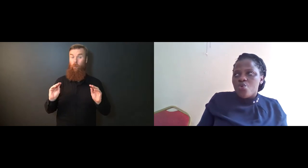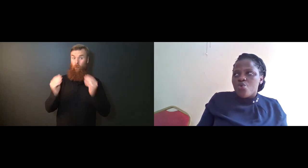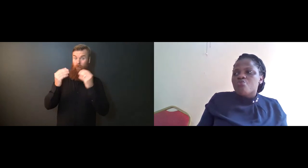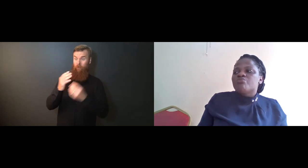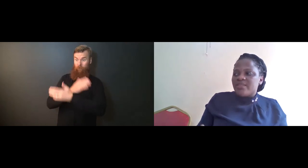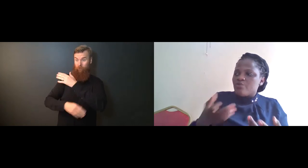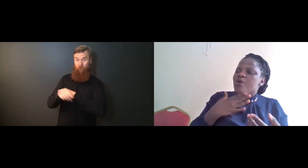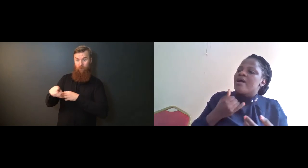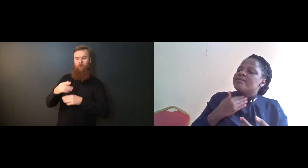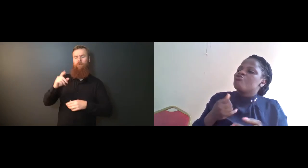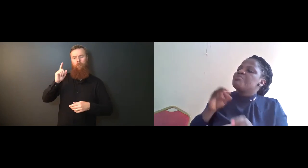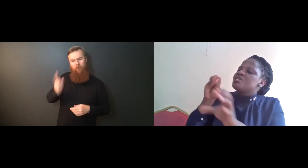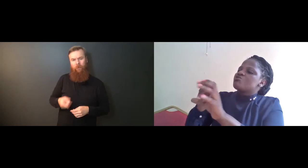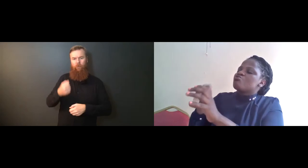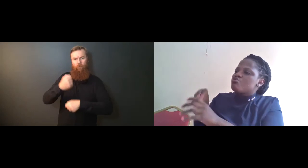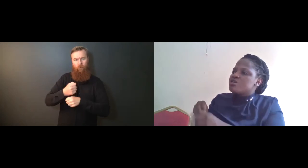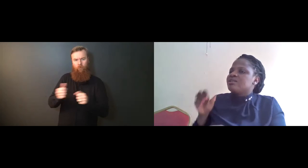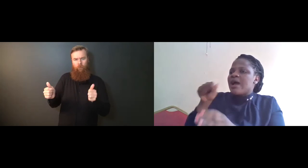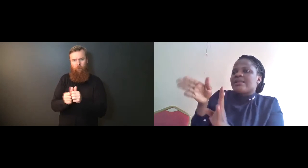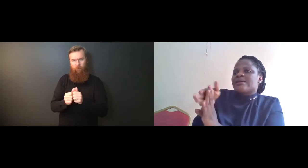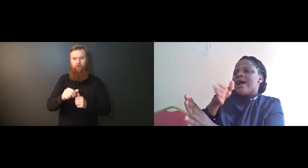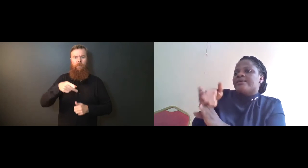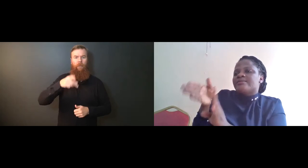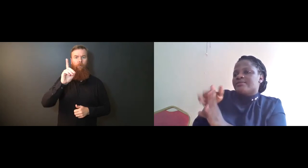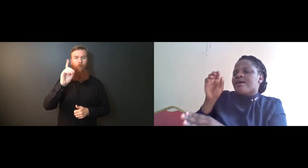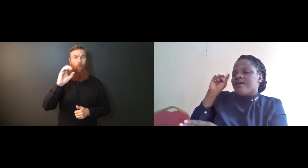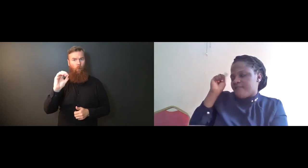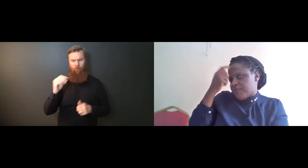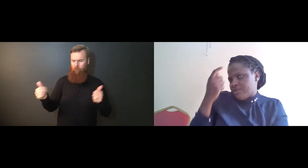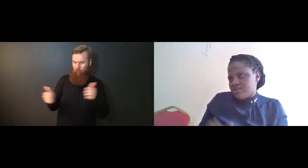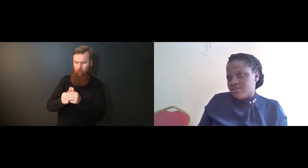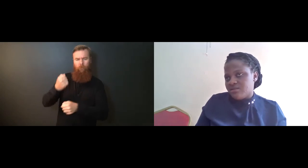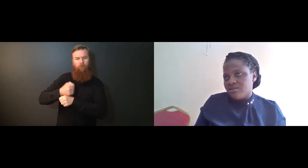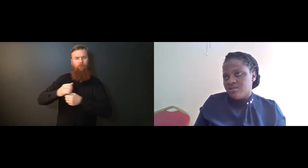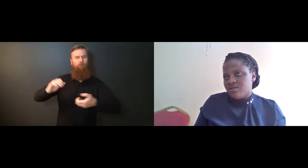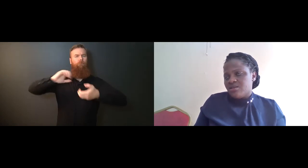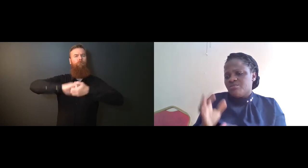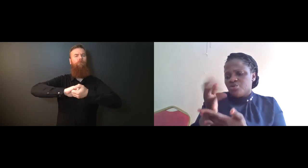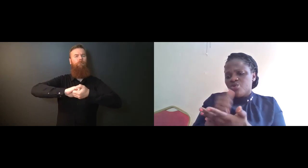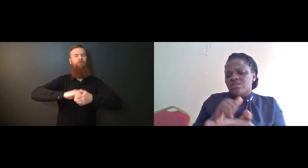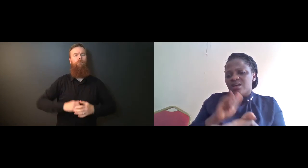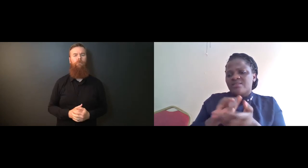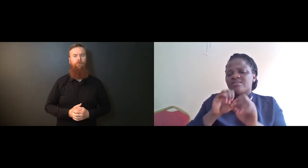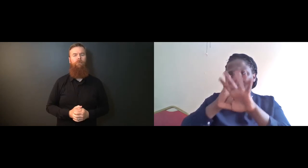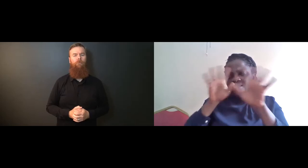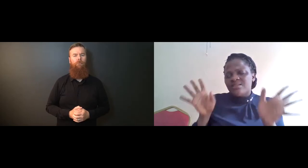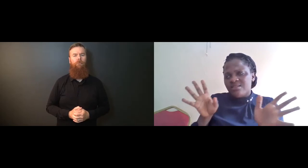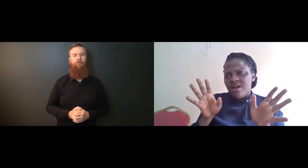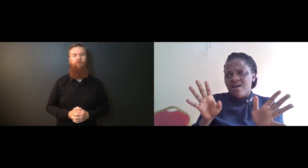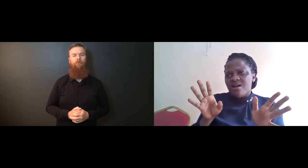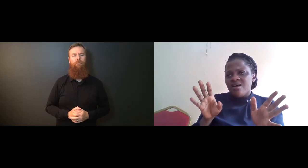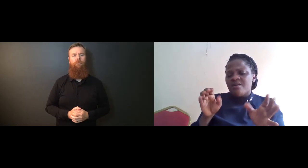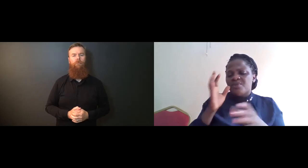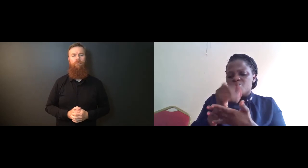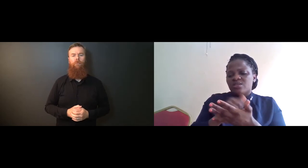in ideas on how the government can ably put into consideration the youth with disabilities in